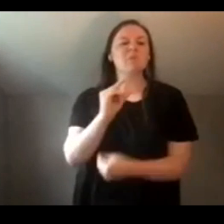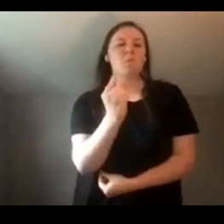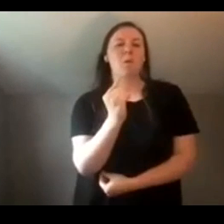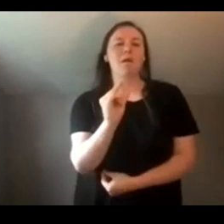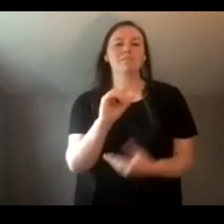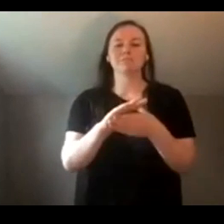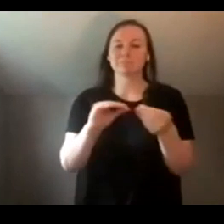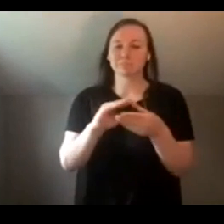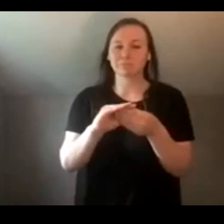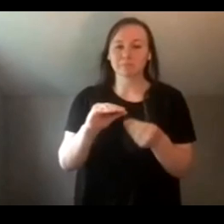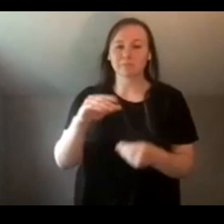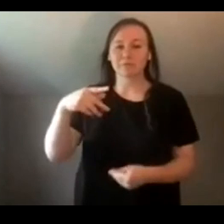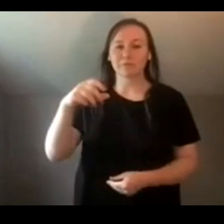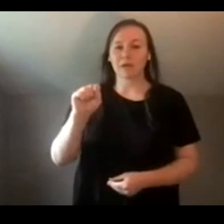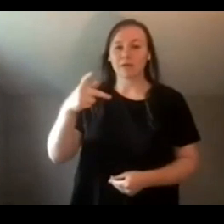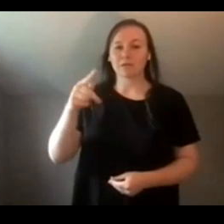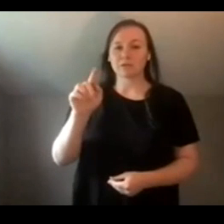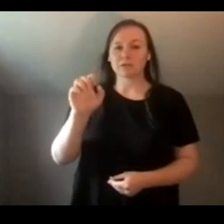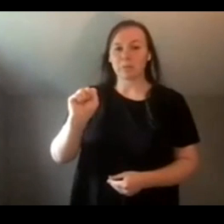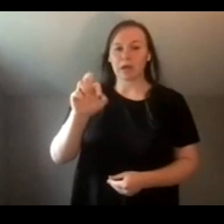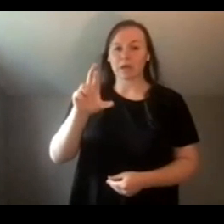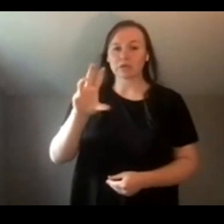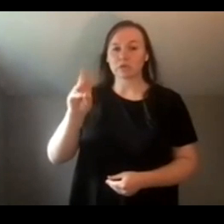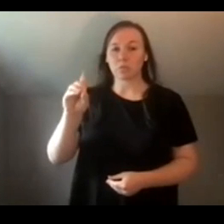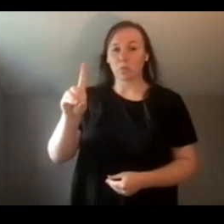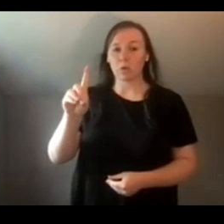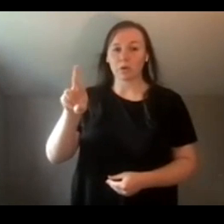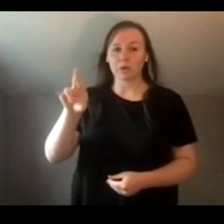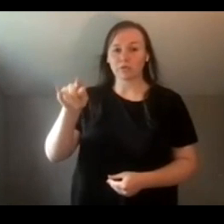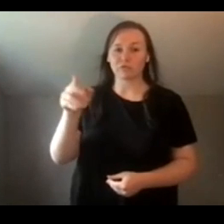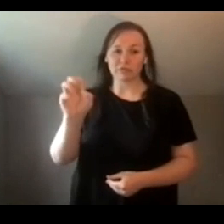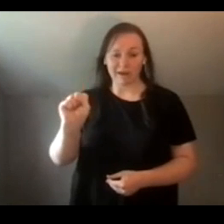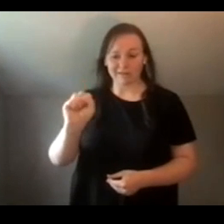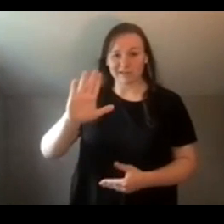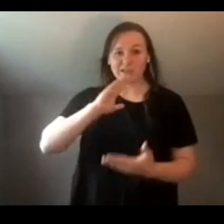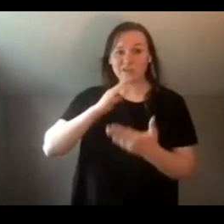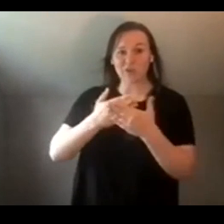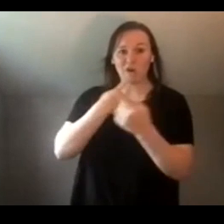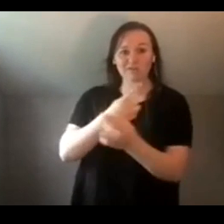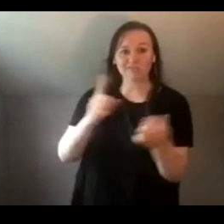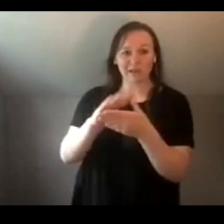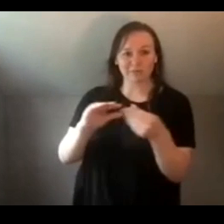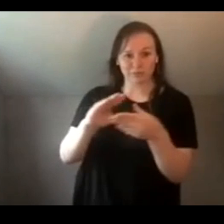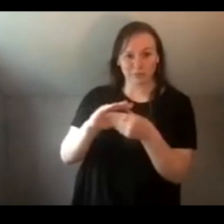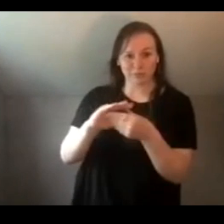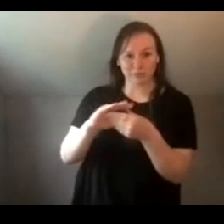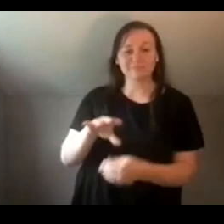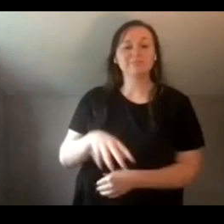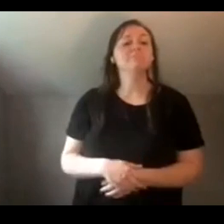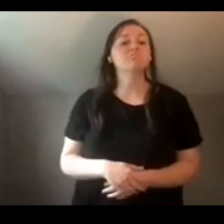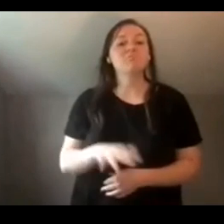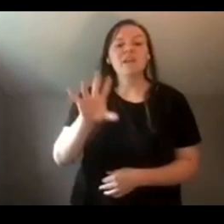Spottswood Rice, as told by his daughter, Mary Bell. It had been 72 years since the end